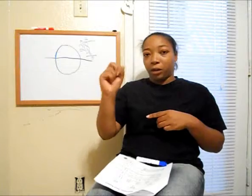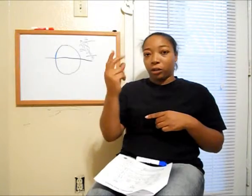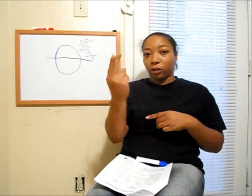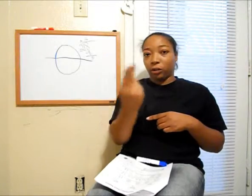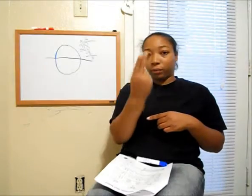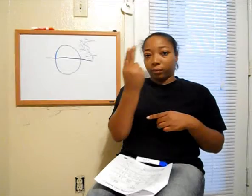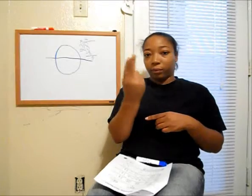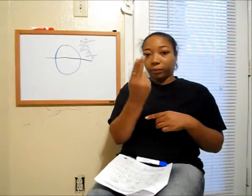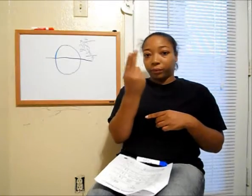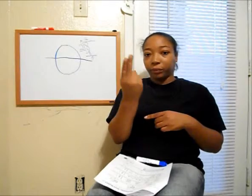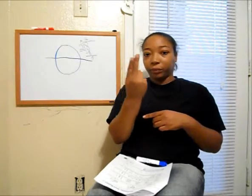Pairs.